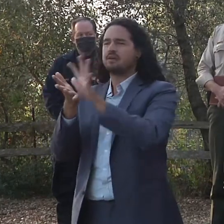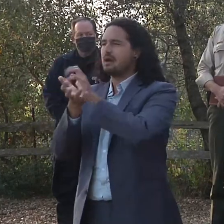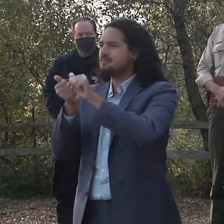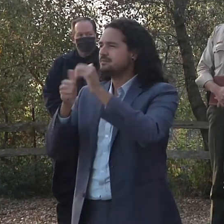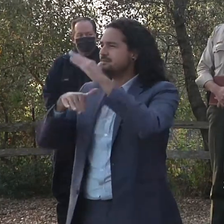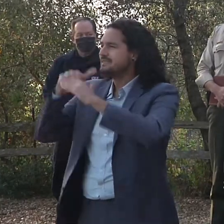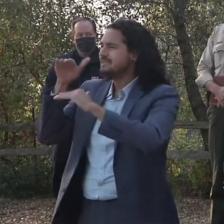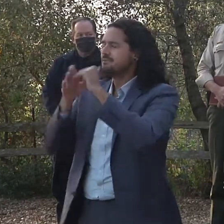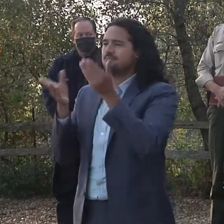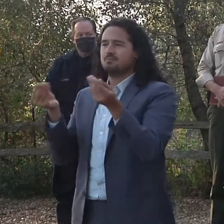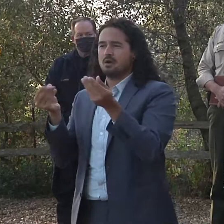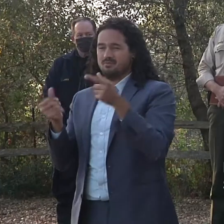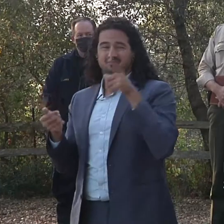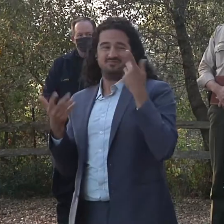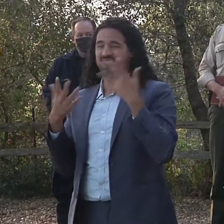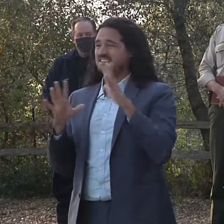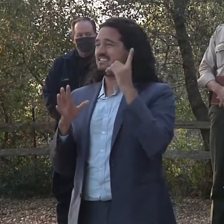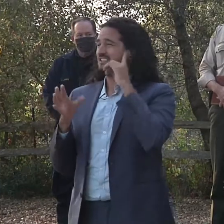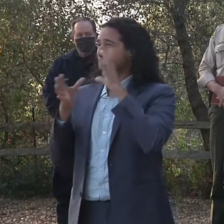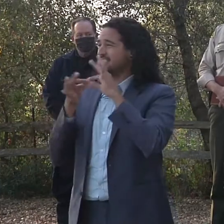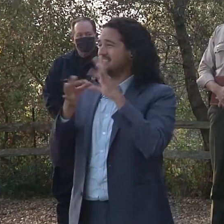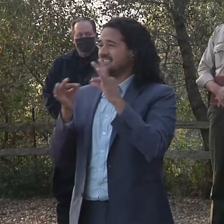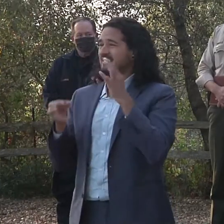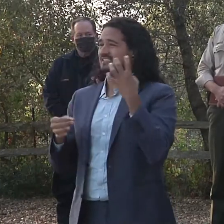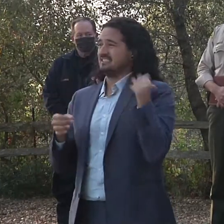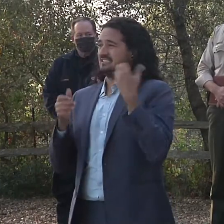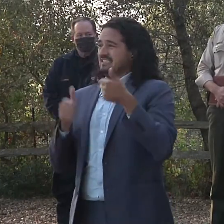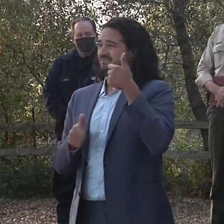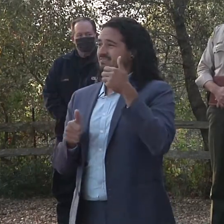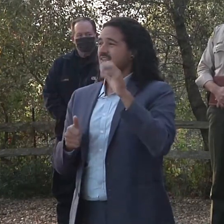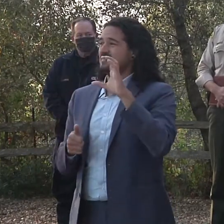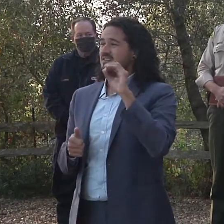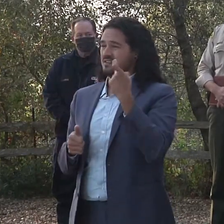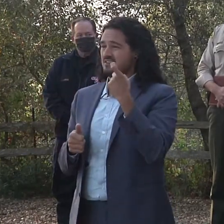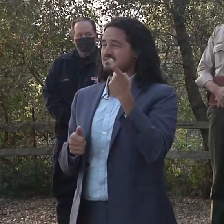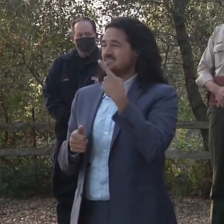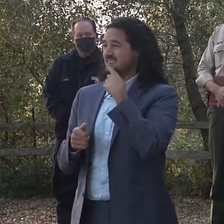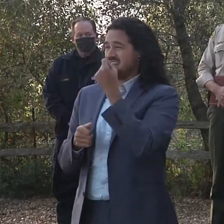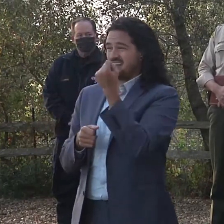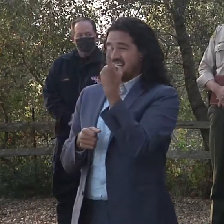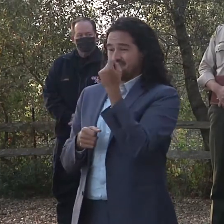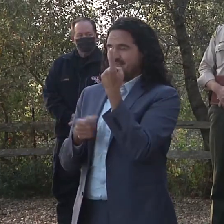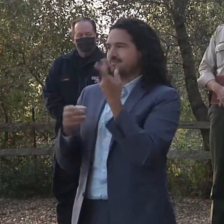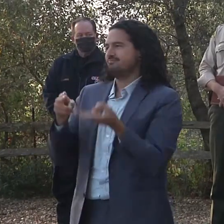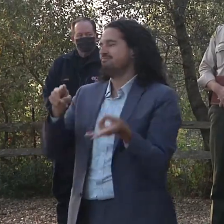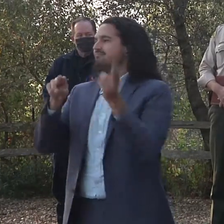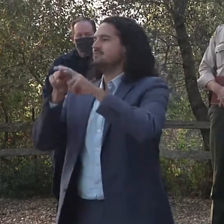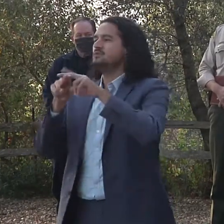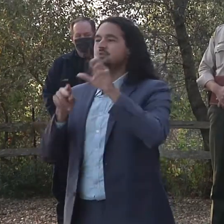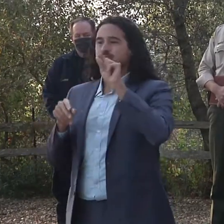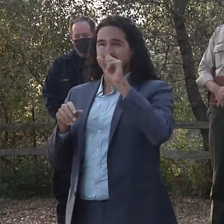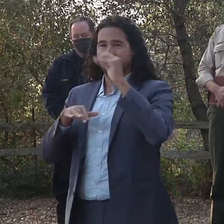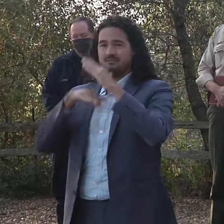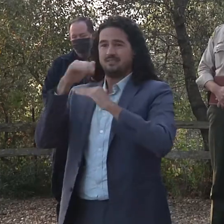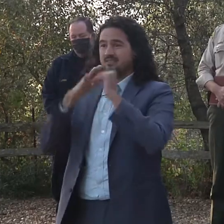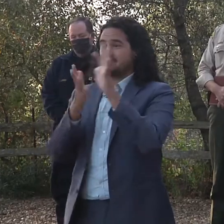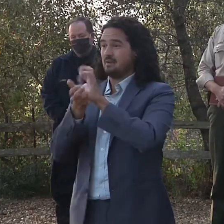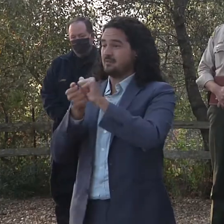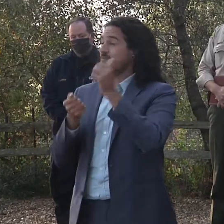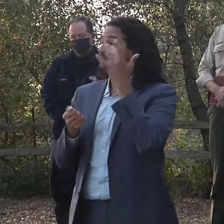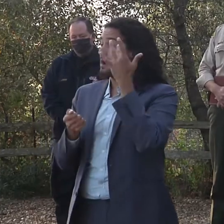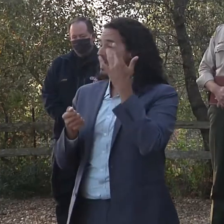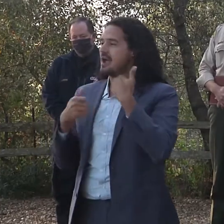Chief Cox today, we did jump from 11 to 20, and that's just due to these teams going out there actually in the field and doing these assessments.